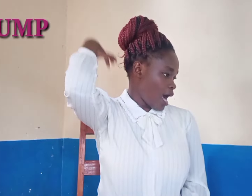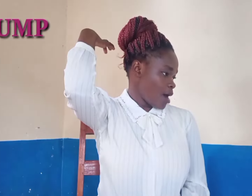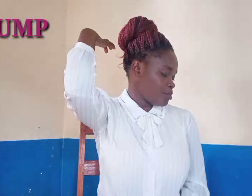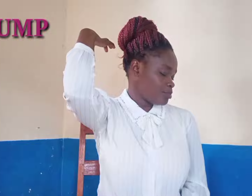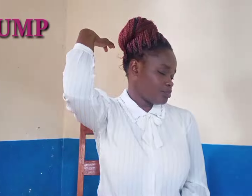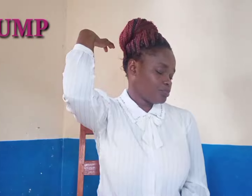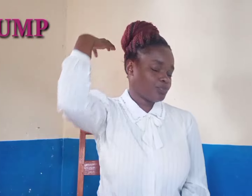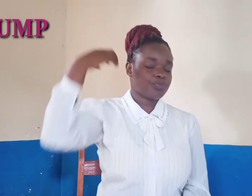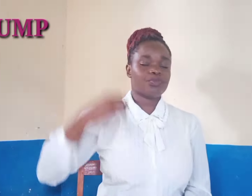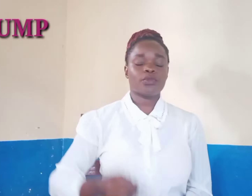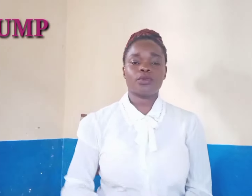Ham.